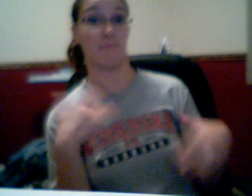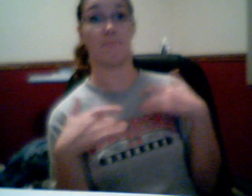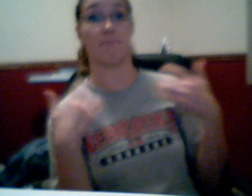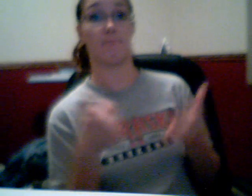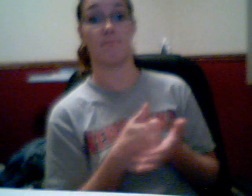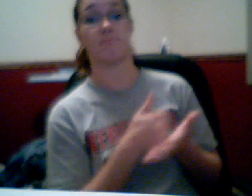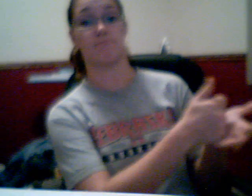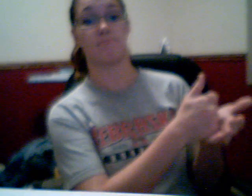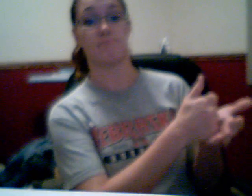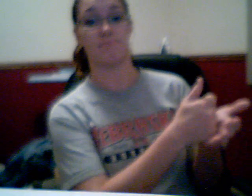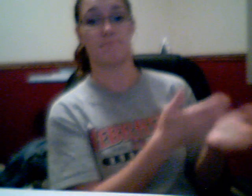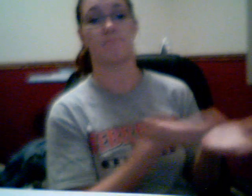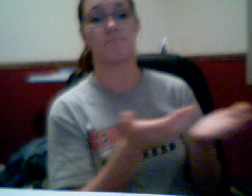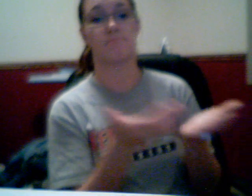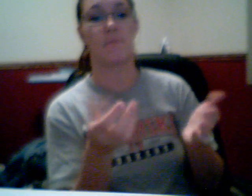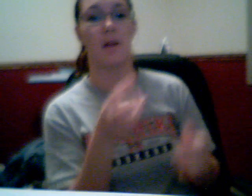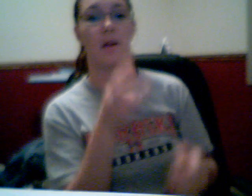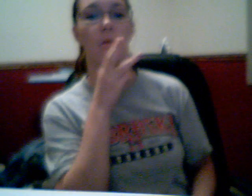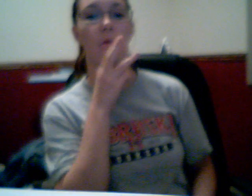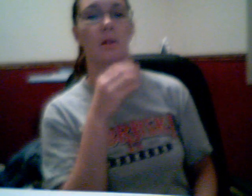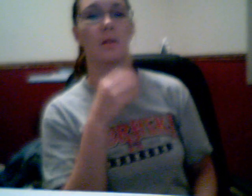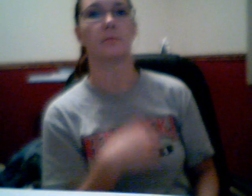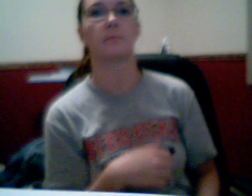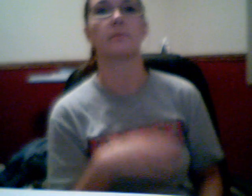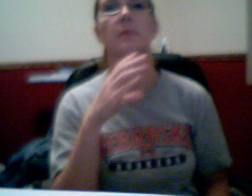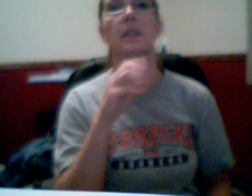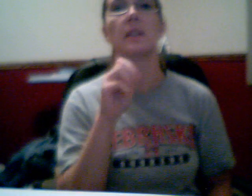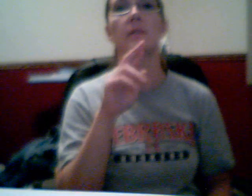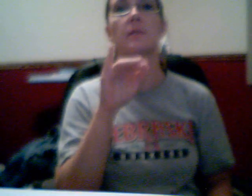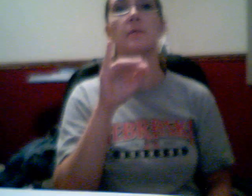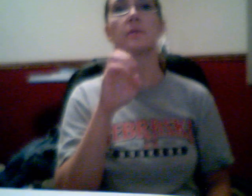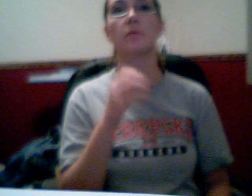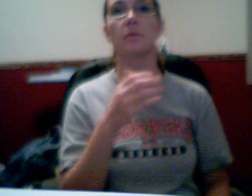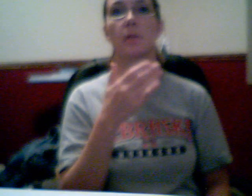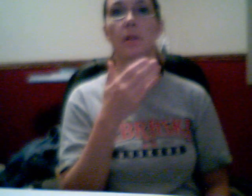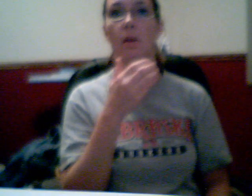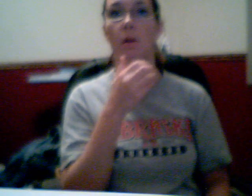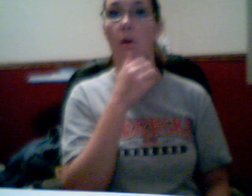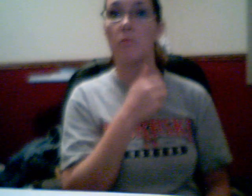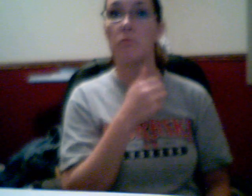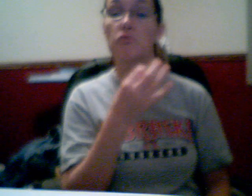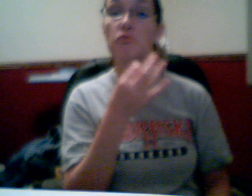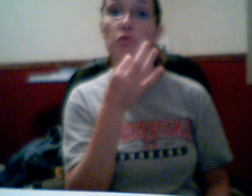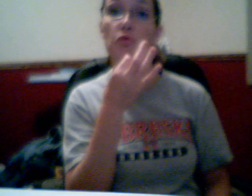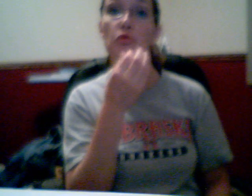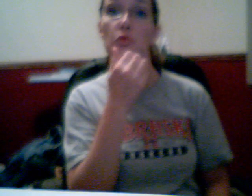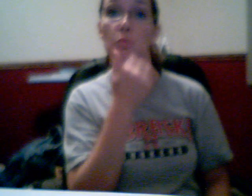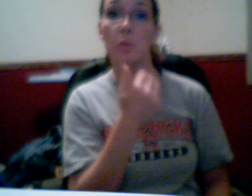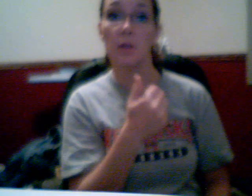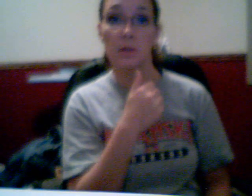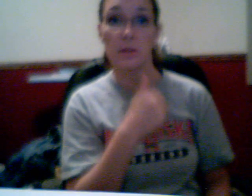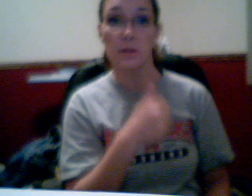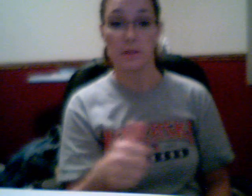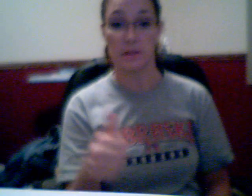the next morning, while the dawn was still cool and meadowlarks were singing, Laura rode to the field with Pa in